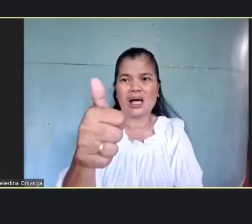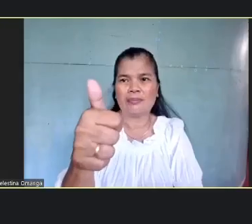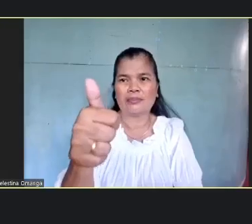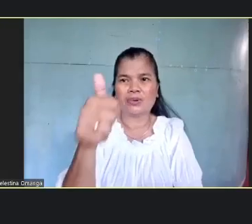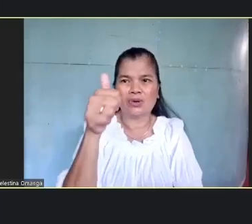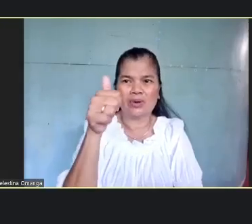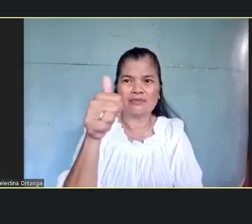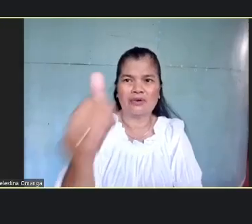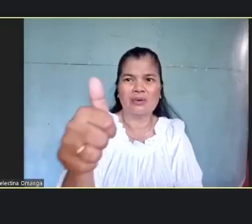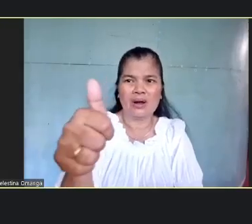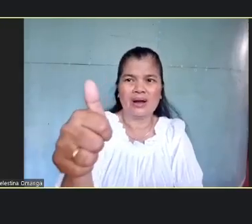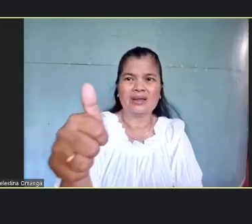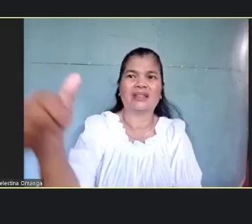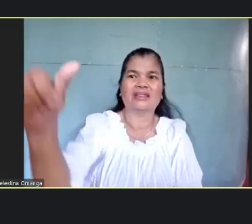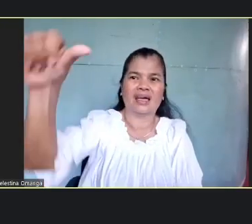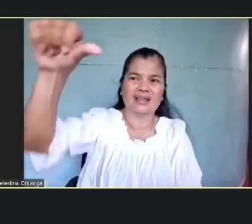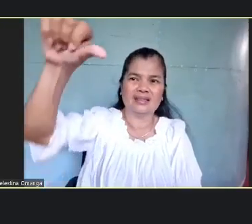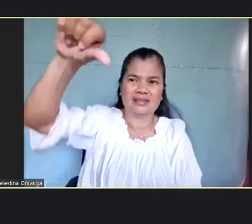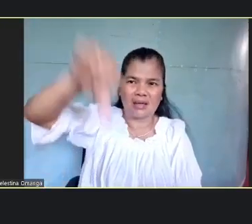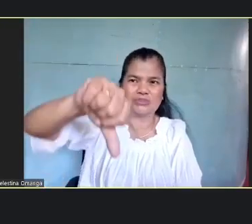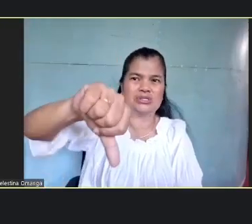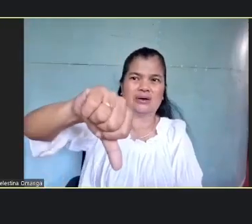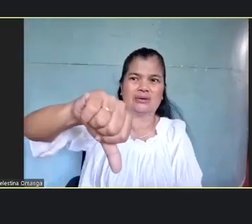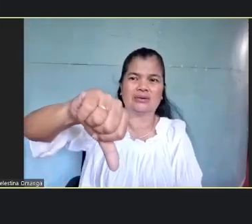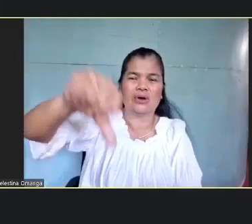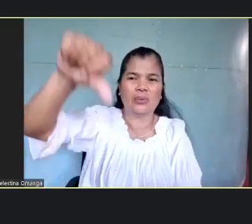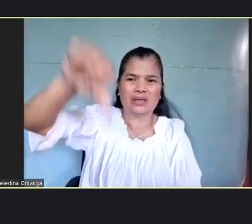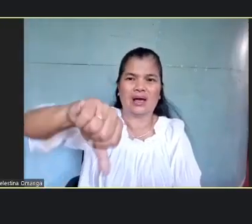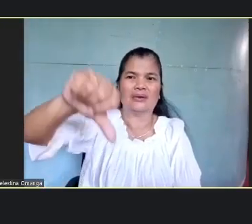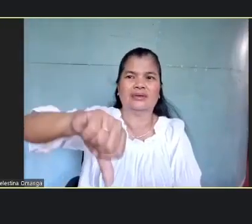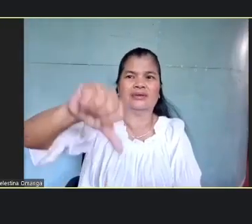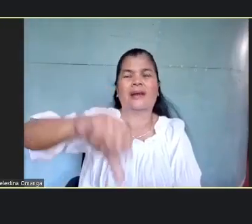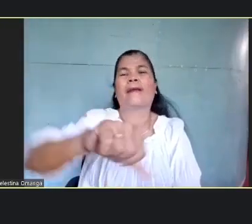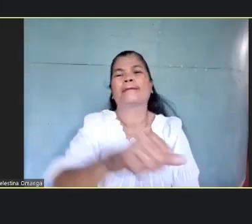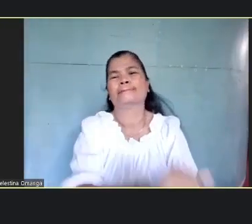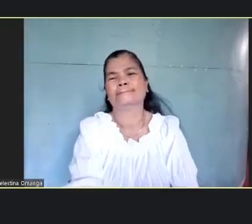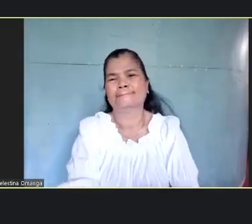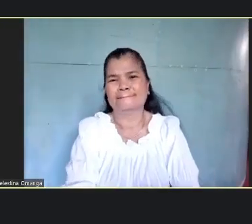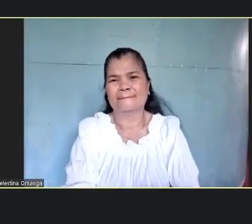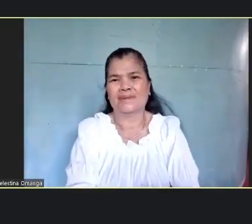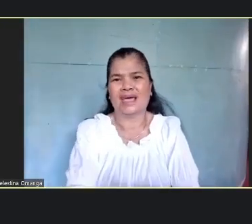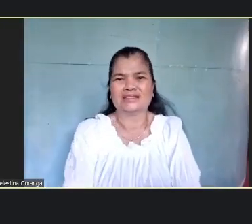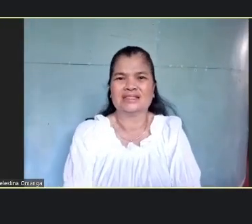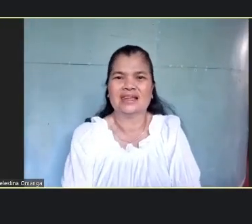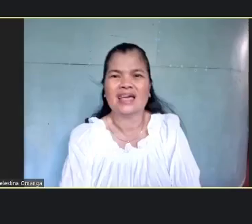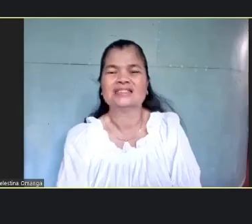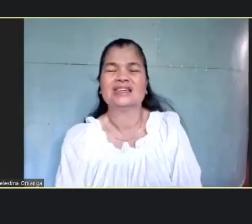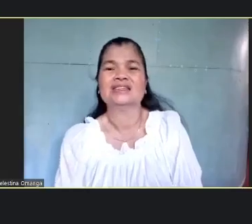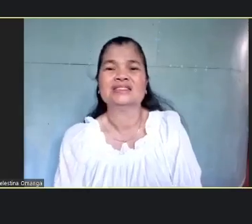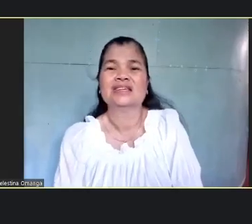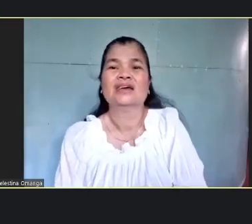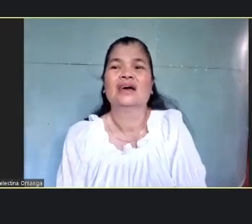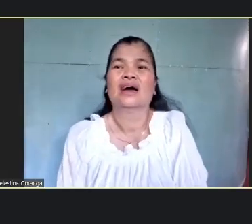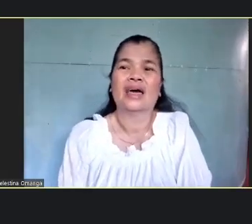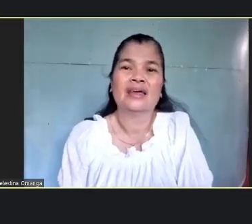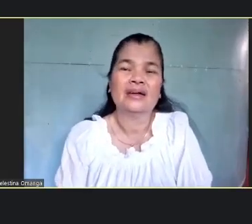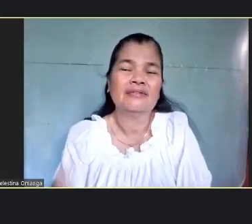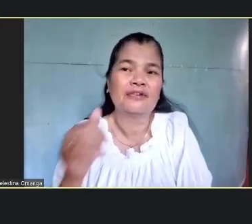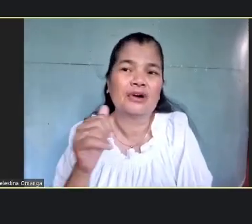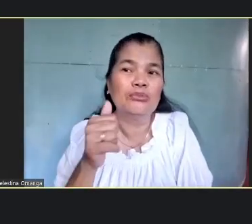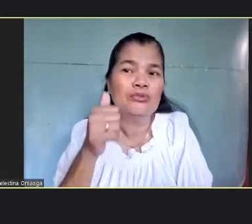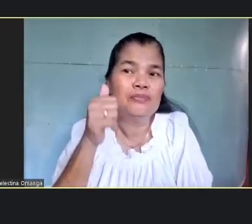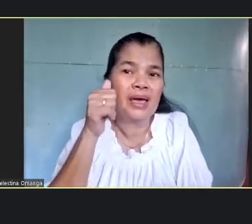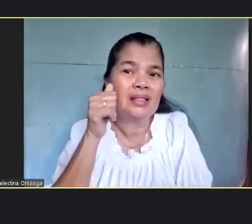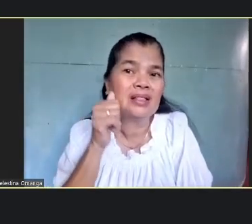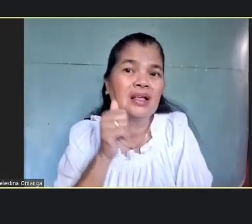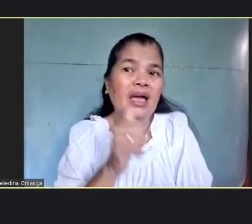thumbs up, going forward, and then thumbs down, going down. Yes, the next is another